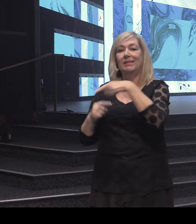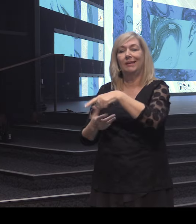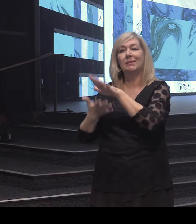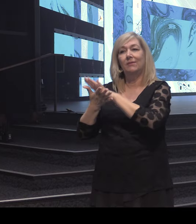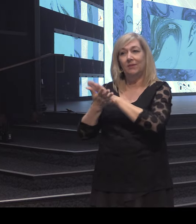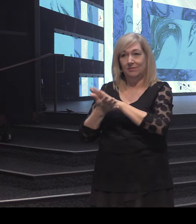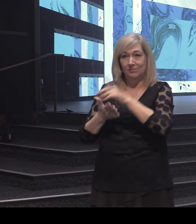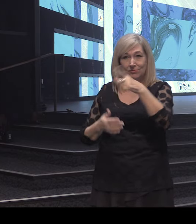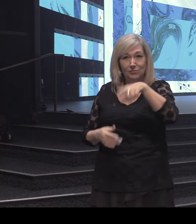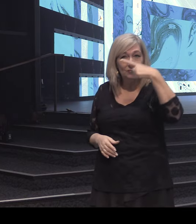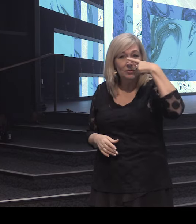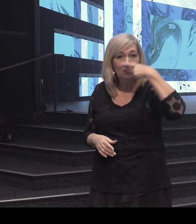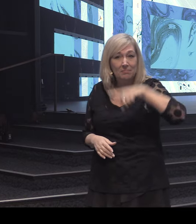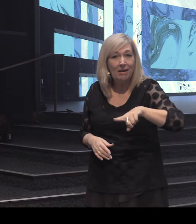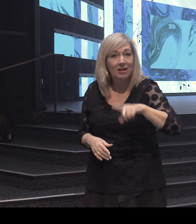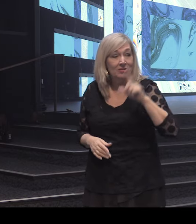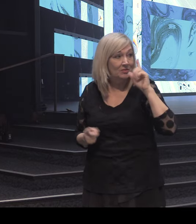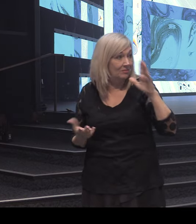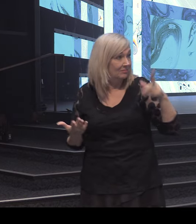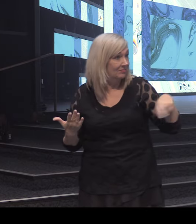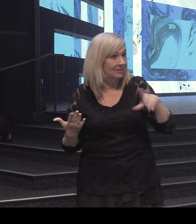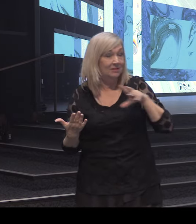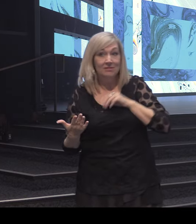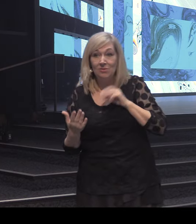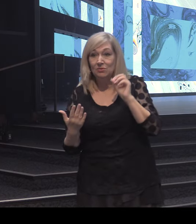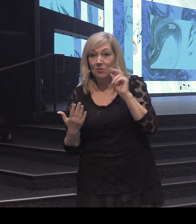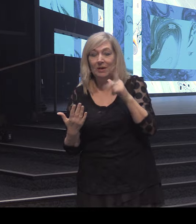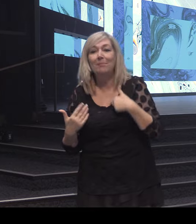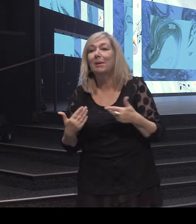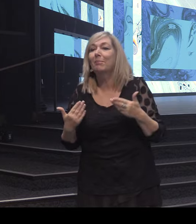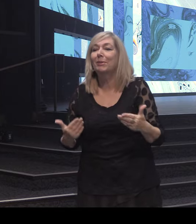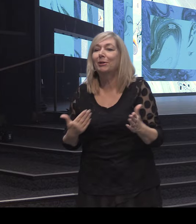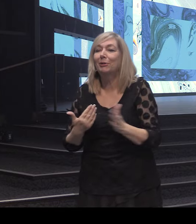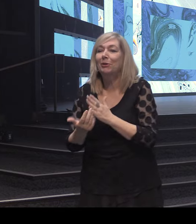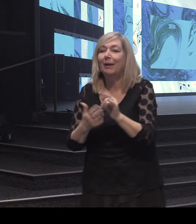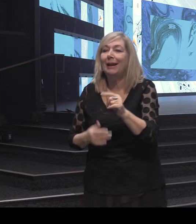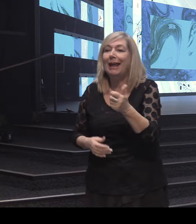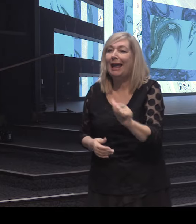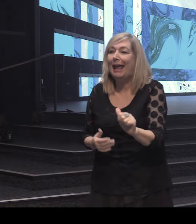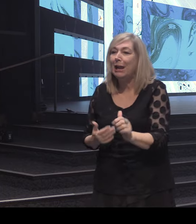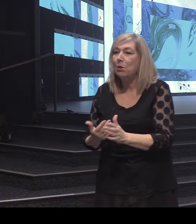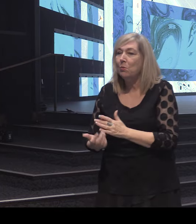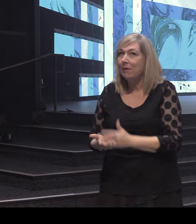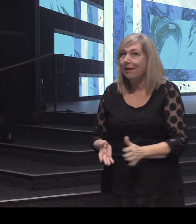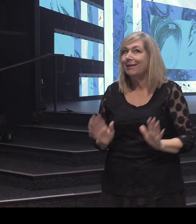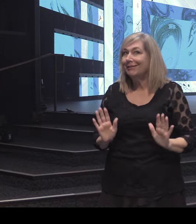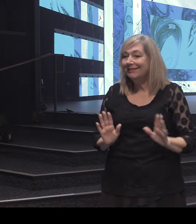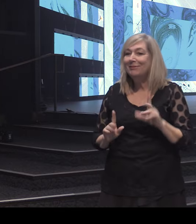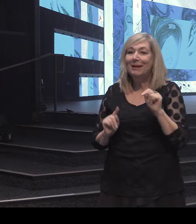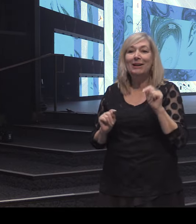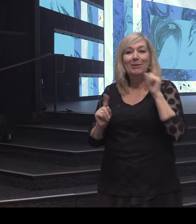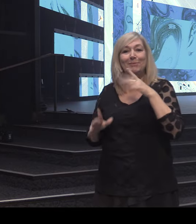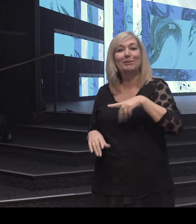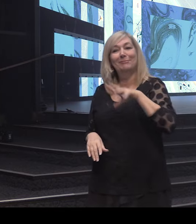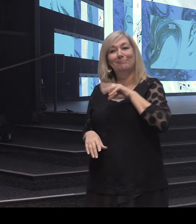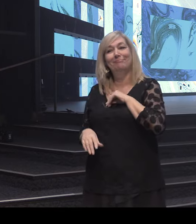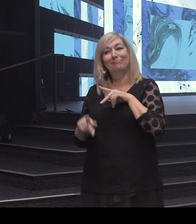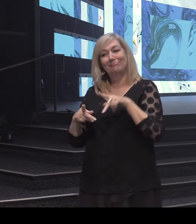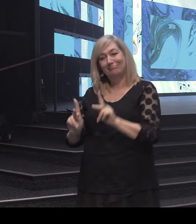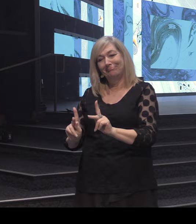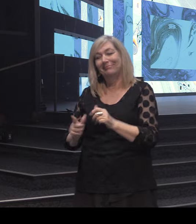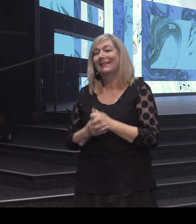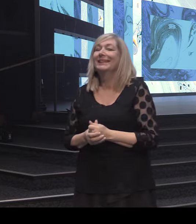this film, if that's okay. I hope it is okay. Because I'm going to do it anyway, so it might as well be okay.